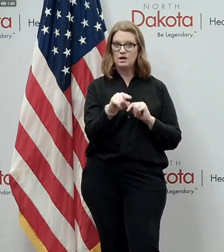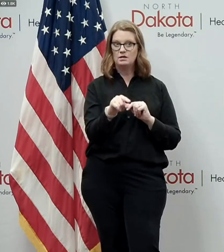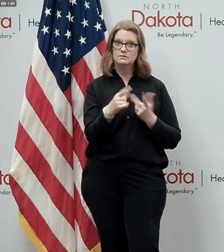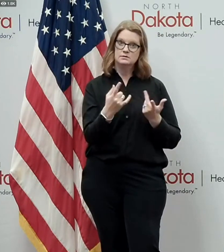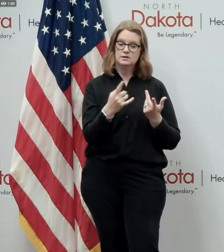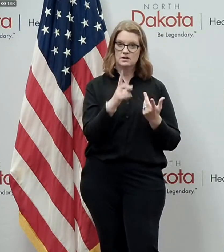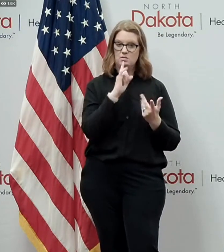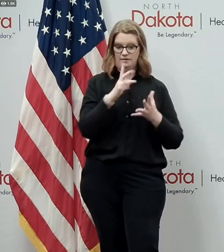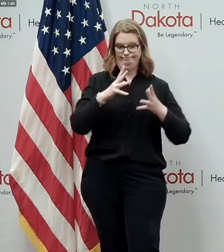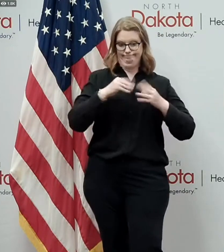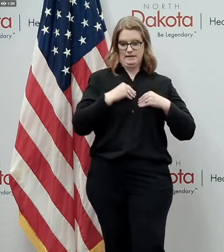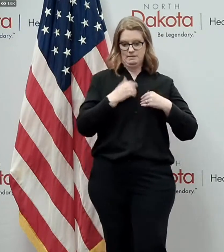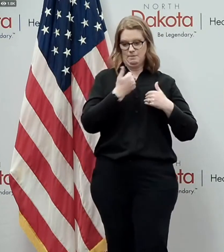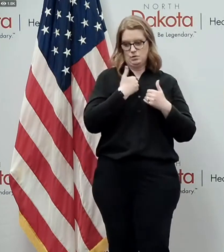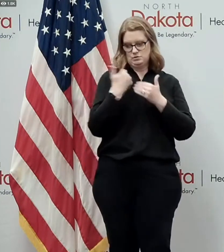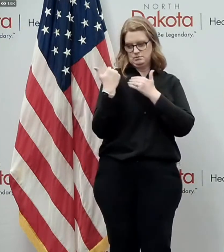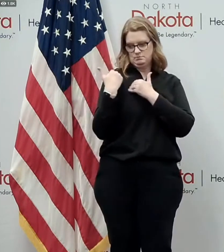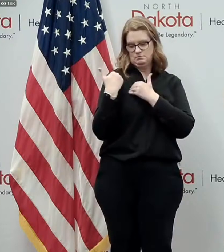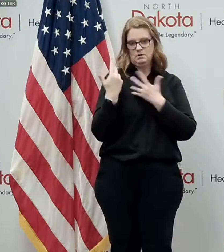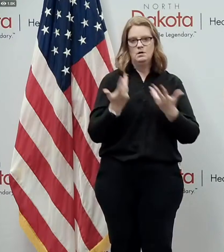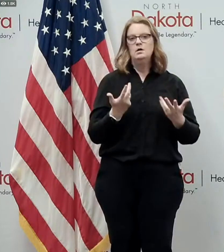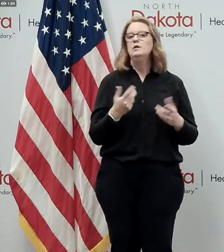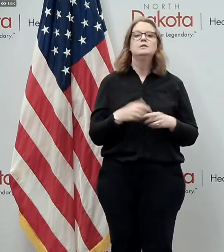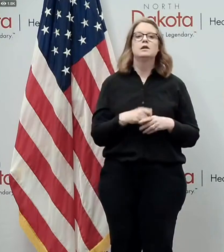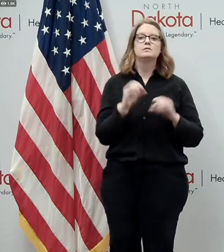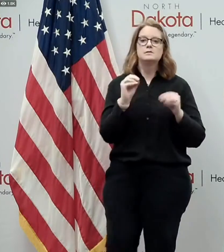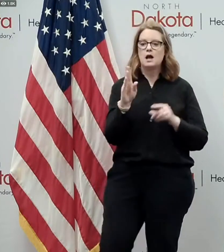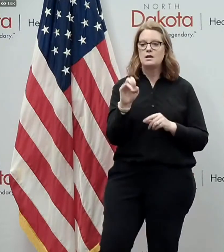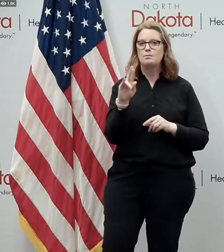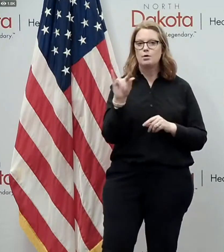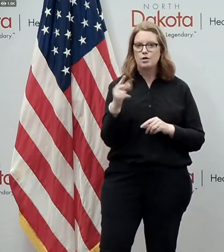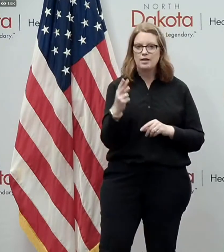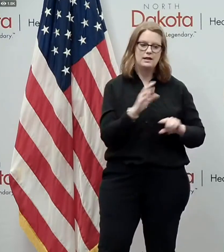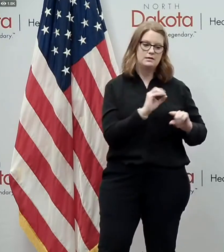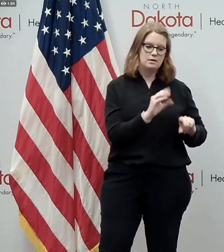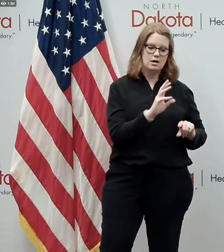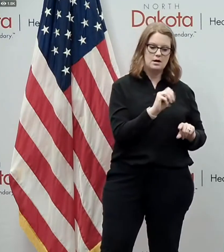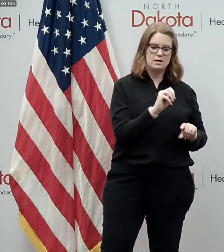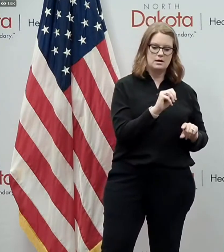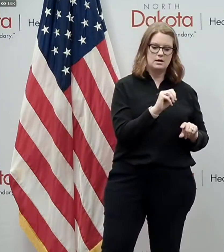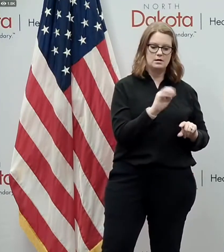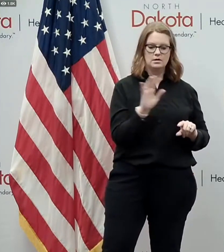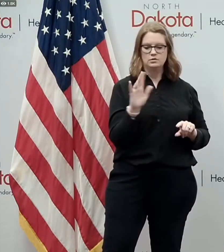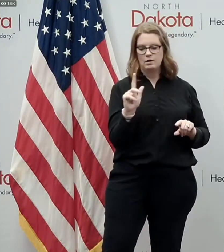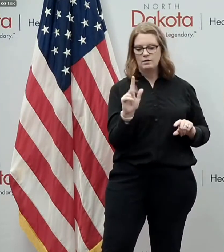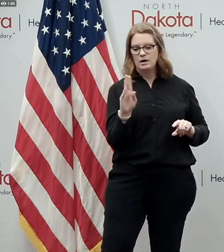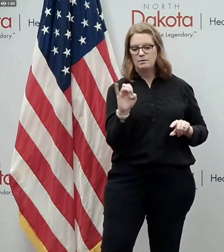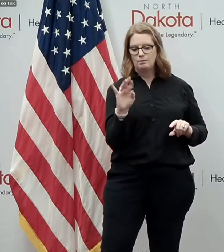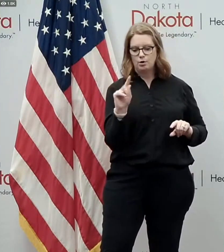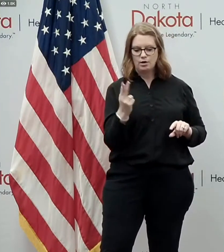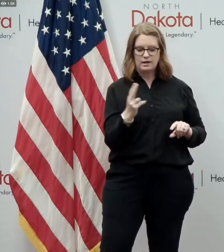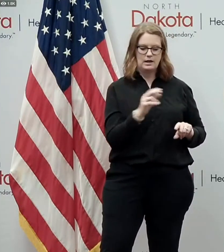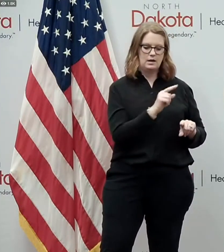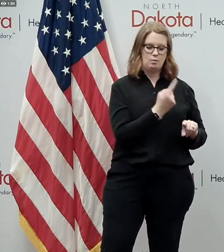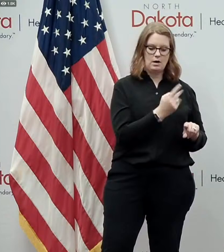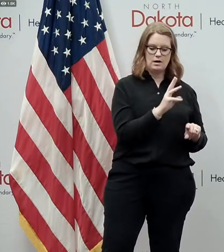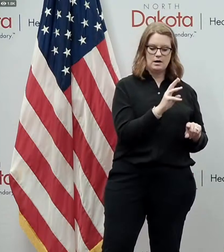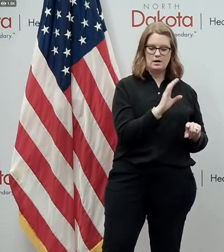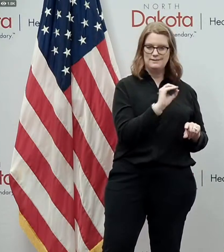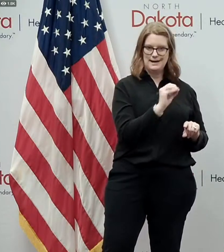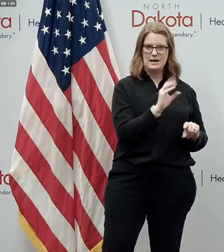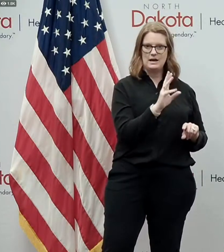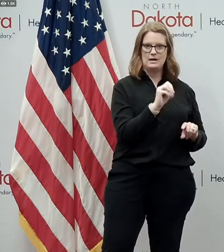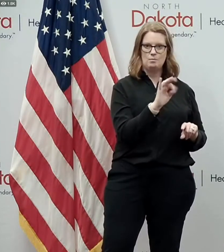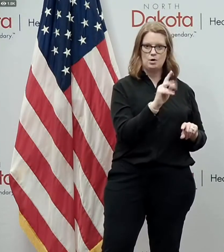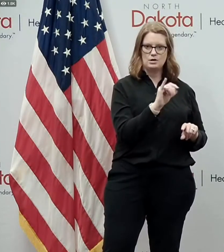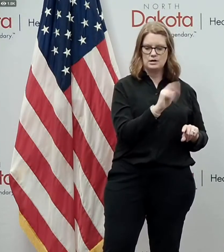reasons. But when we say we've got none in Burleigh and none in Morton and 23 in Burleigh, and we've got a Mandan